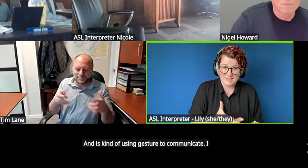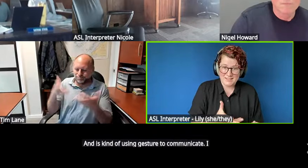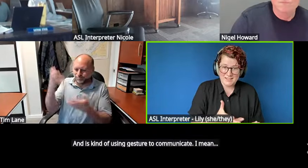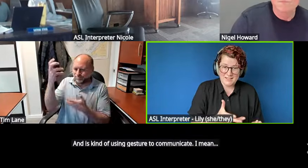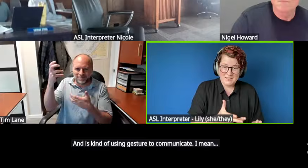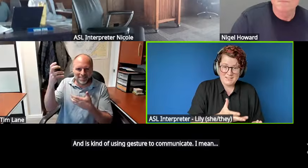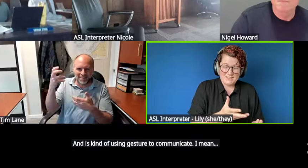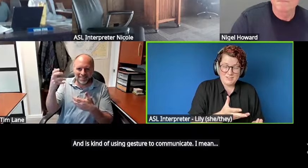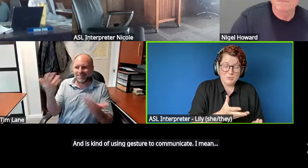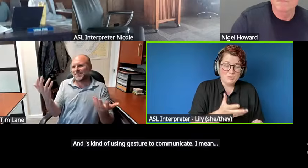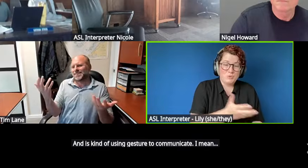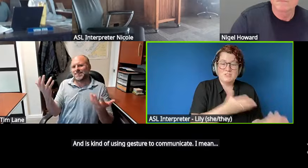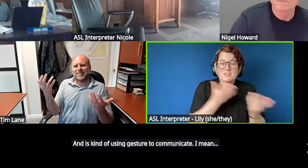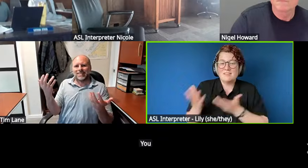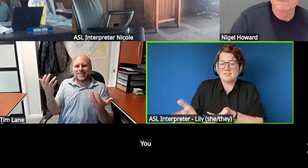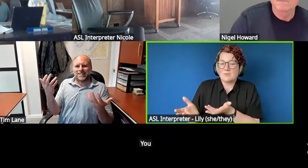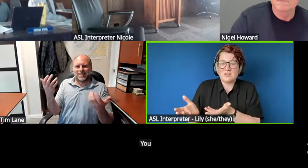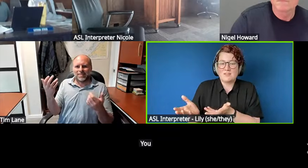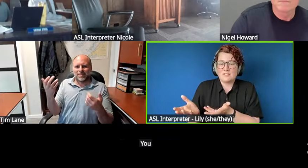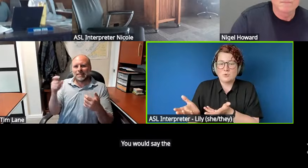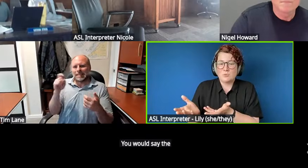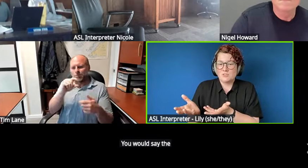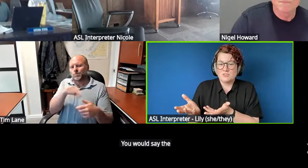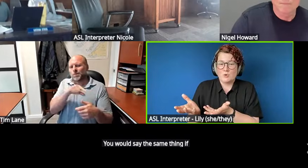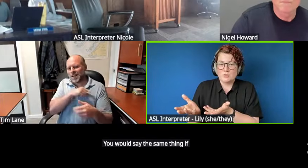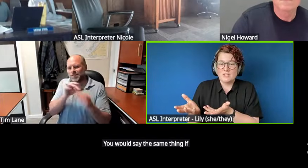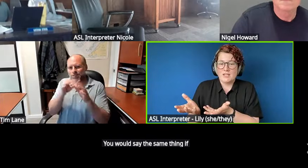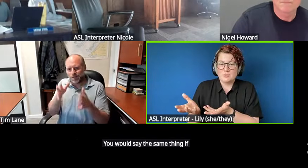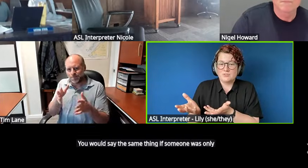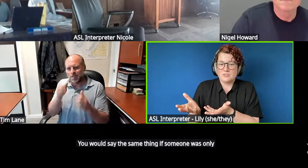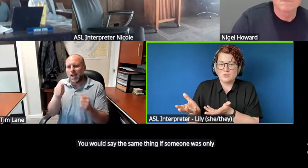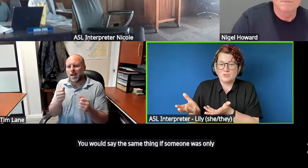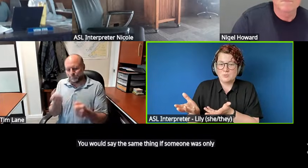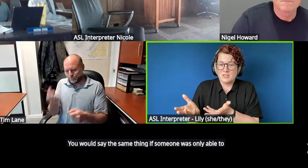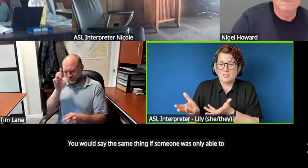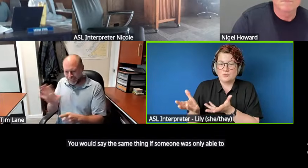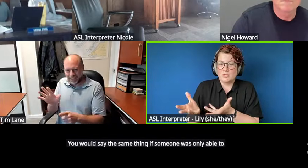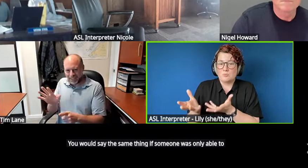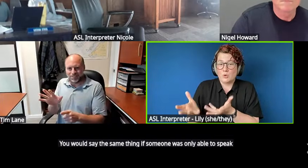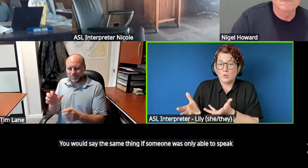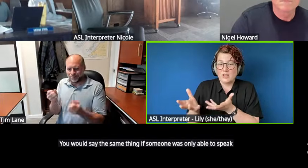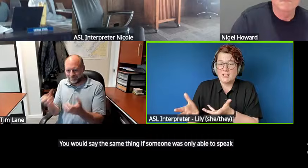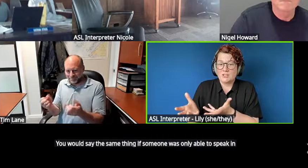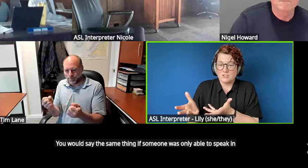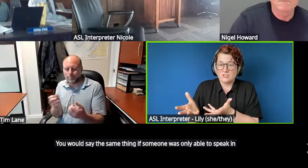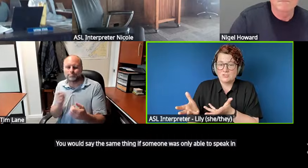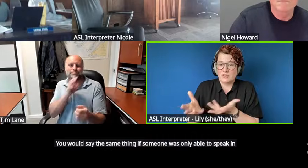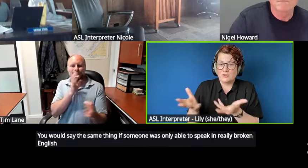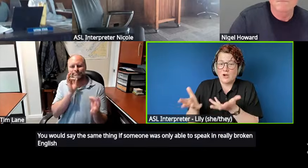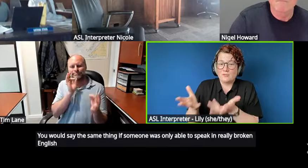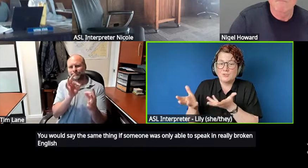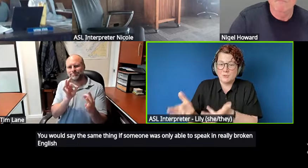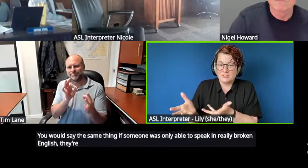mean, you would say the same thing if someone was only able to speak in really broken